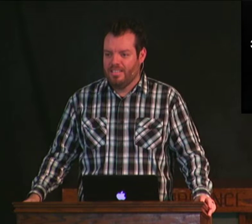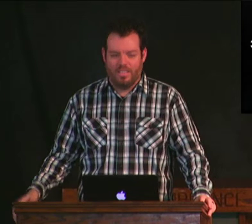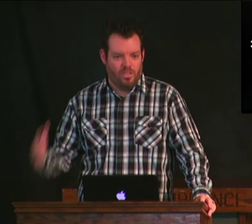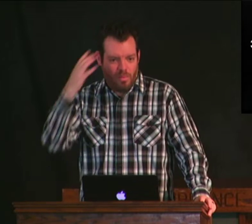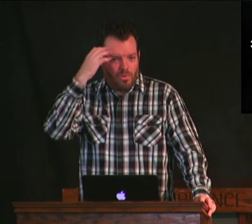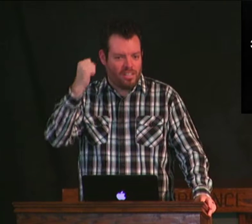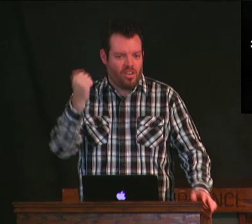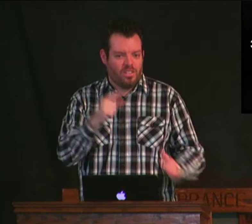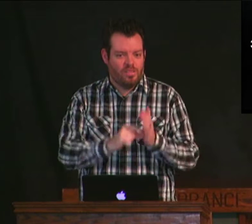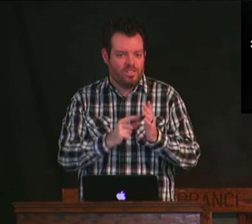Do you memorize all the Scriptures?